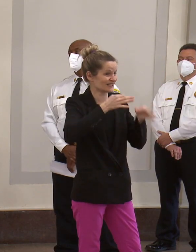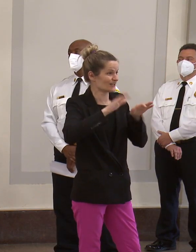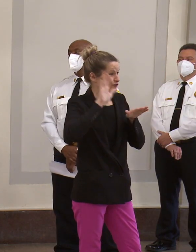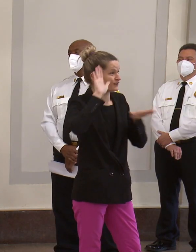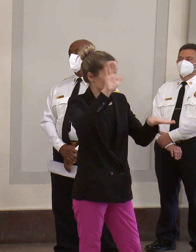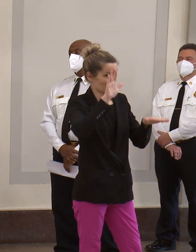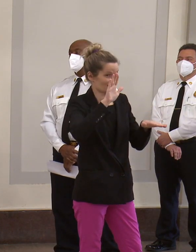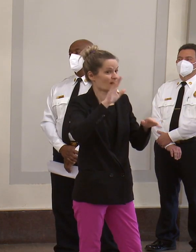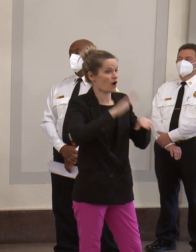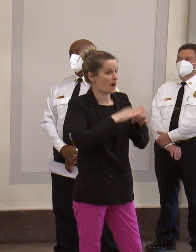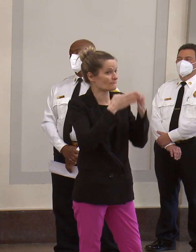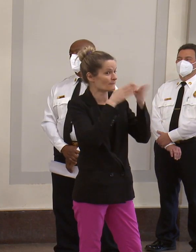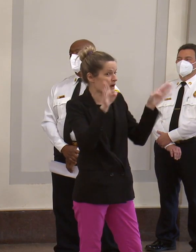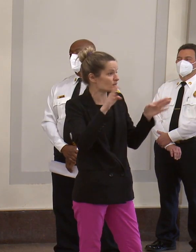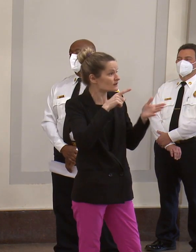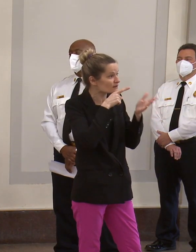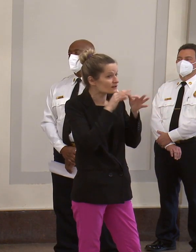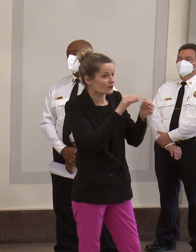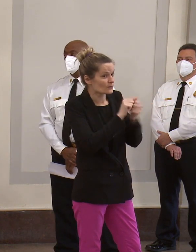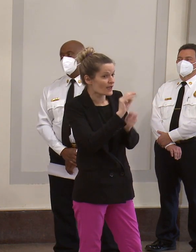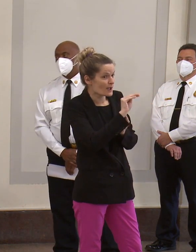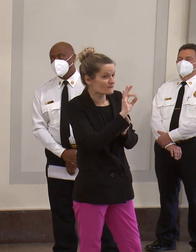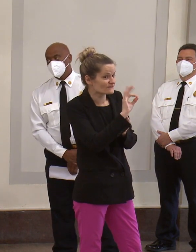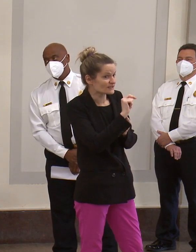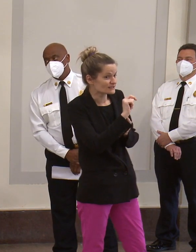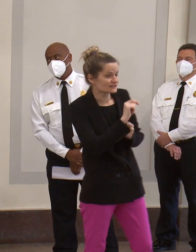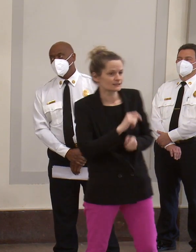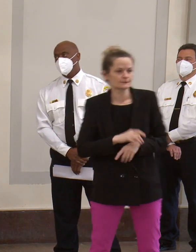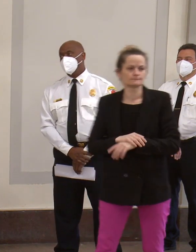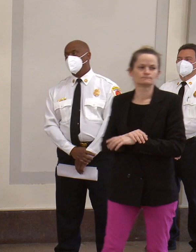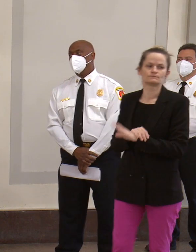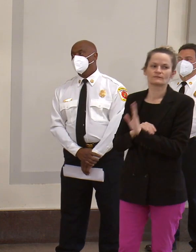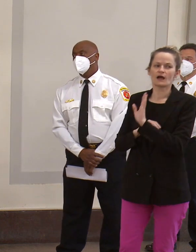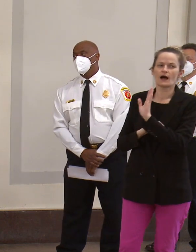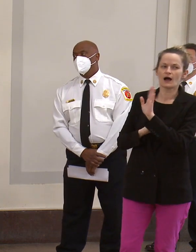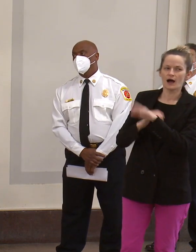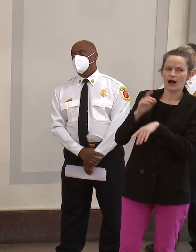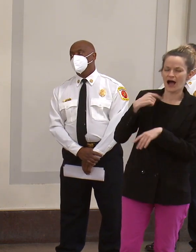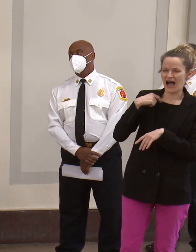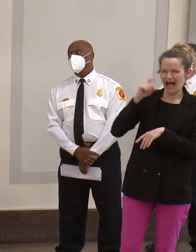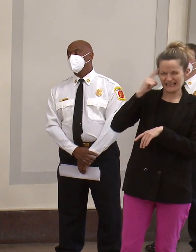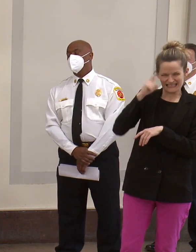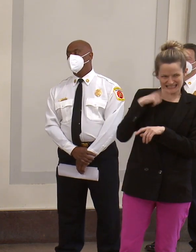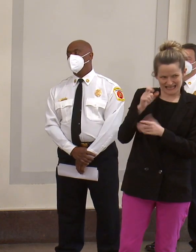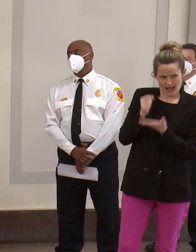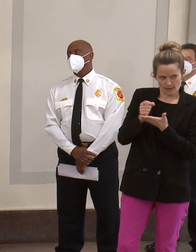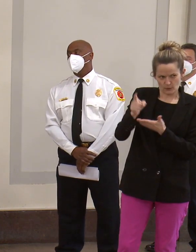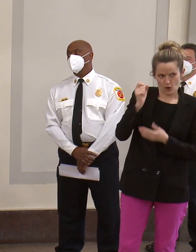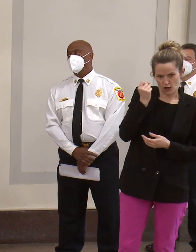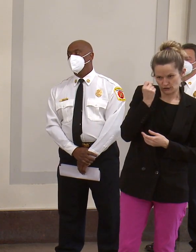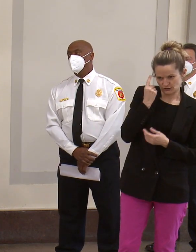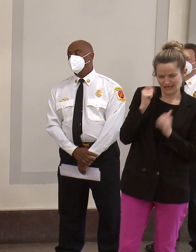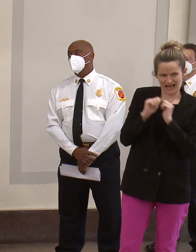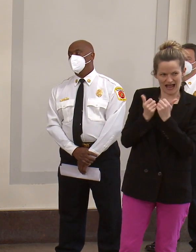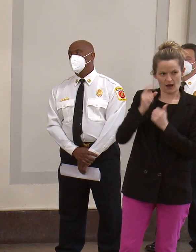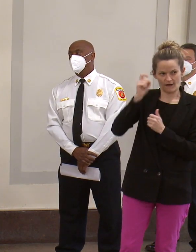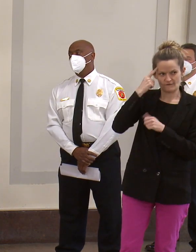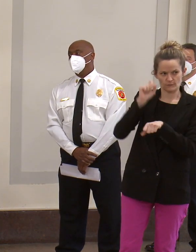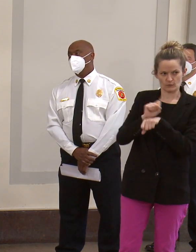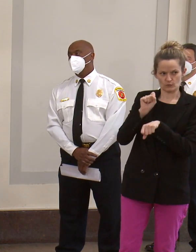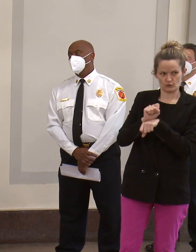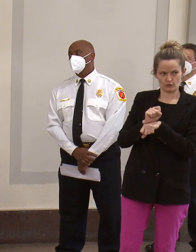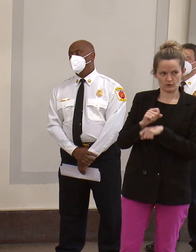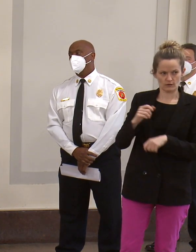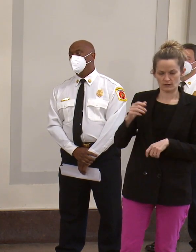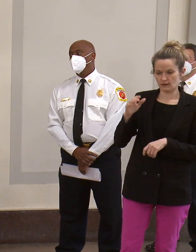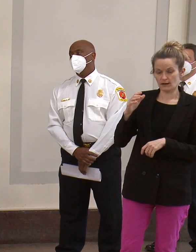Well, again, I think that we have to help you guys understand how government works. Mayors don't call public